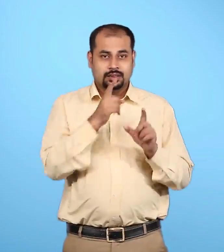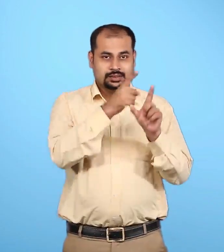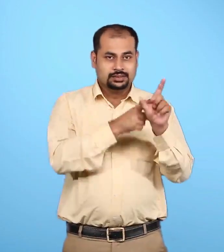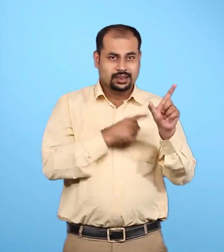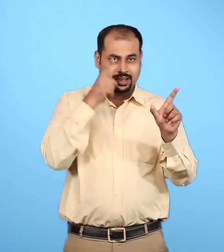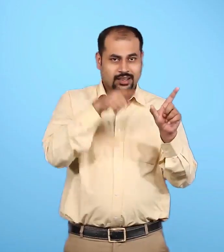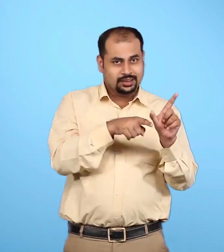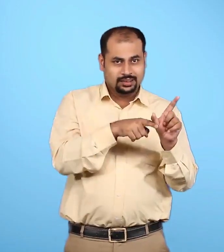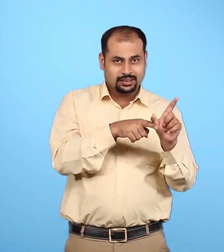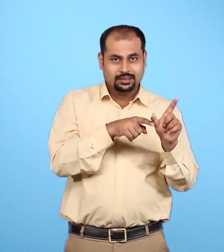Start